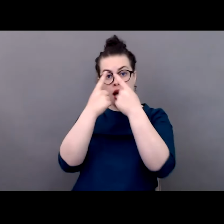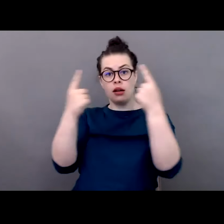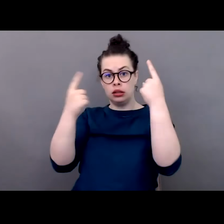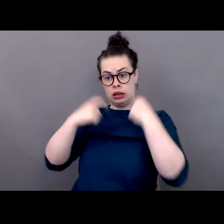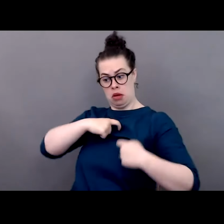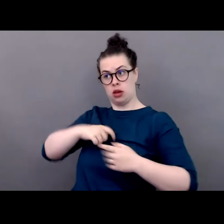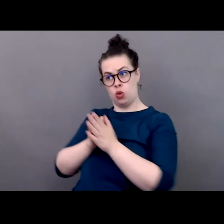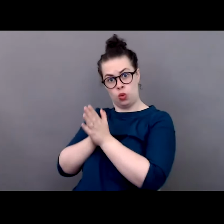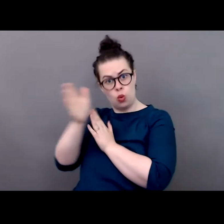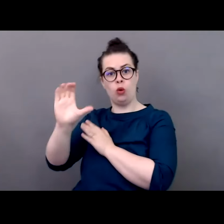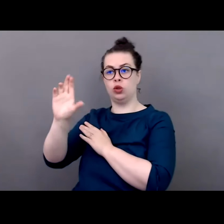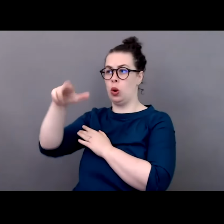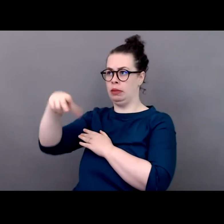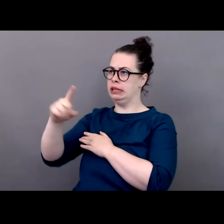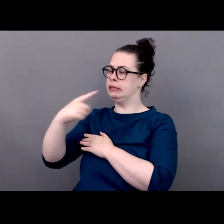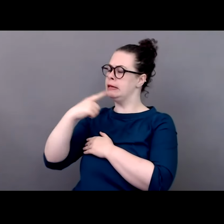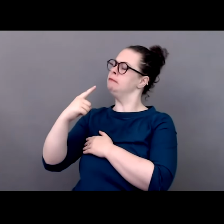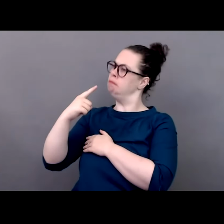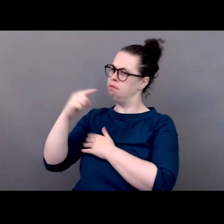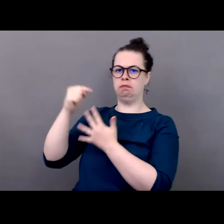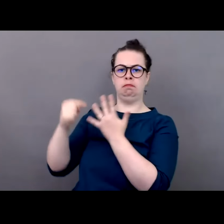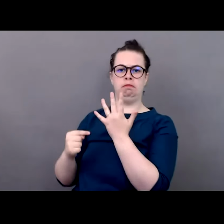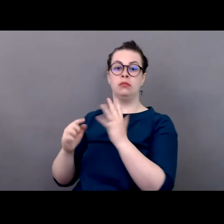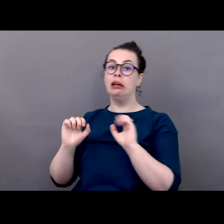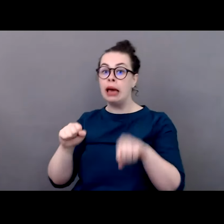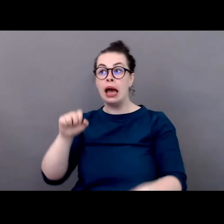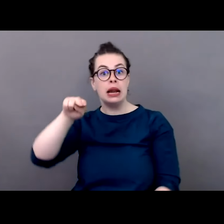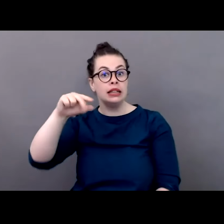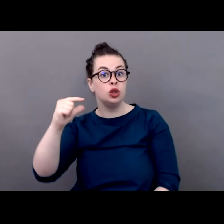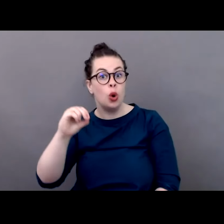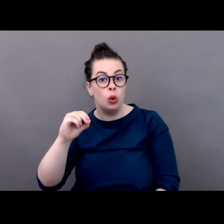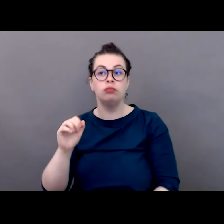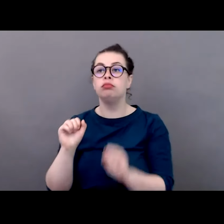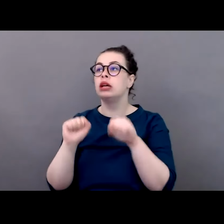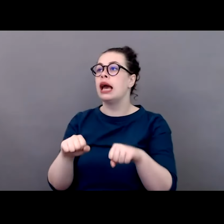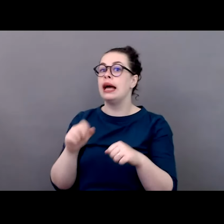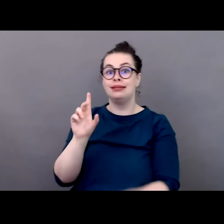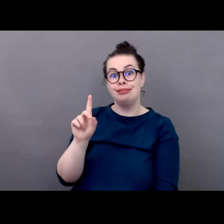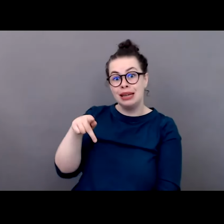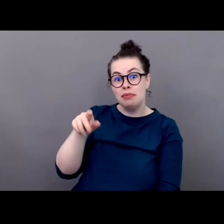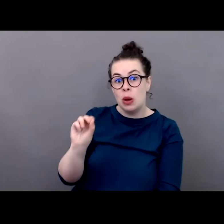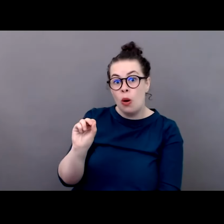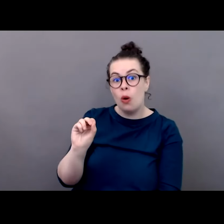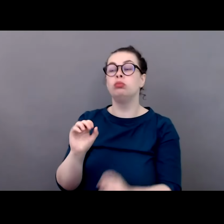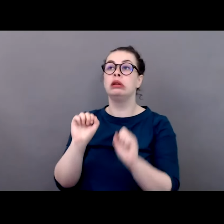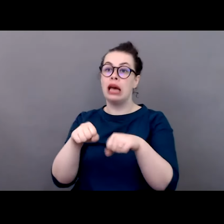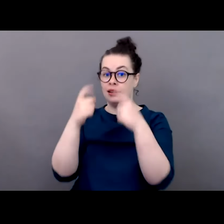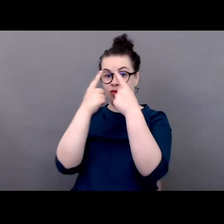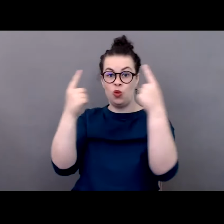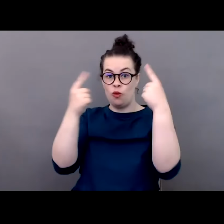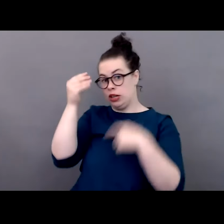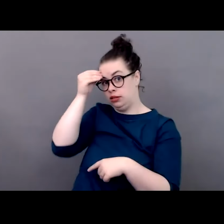can be represented by anybody. Some are represented by NGOs, some by academics.